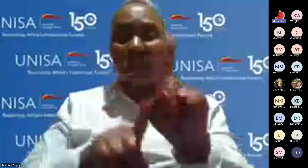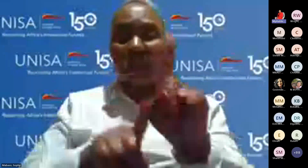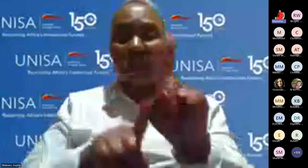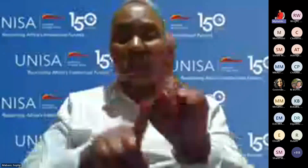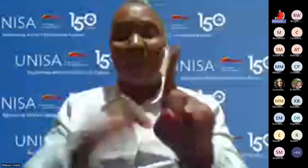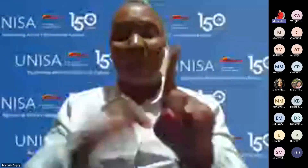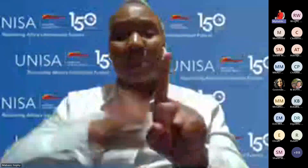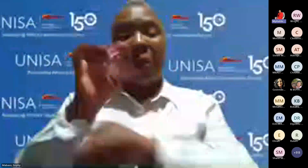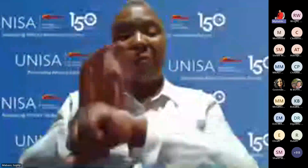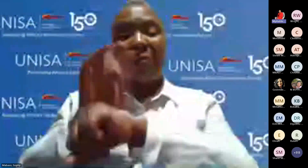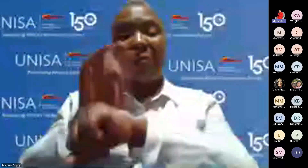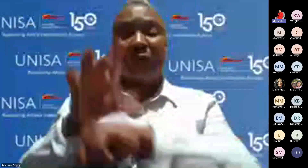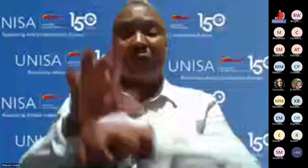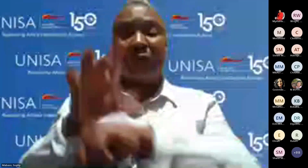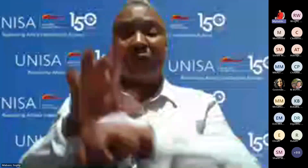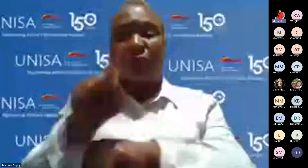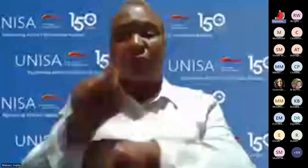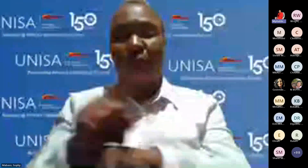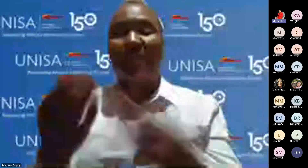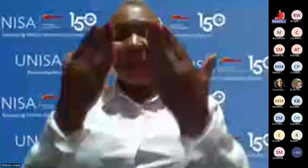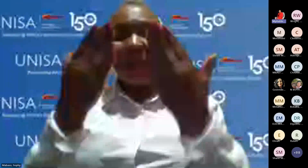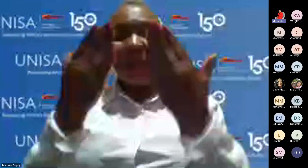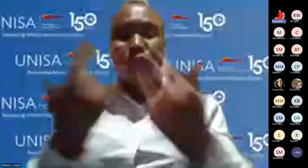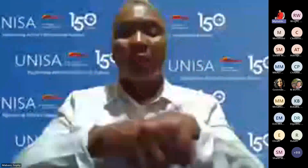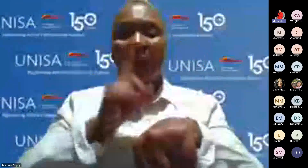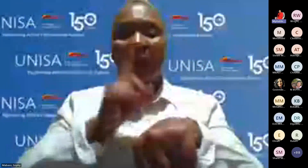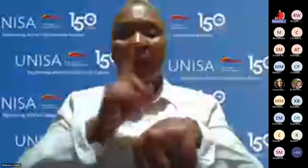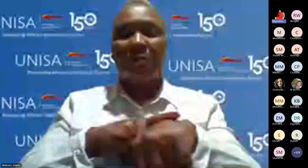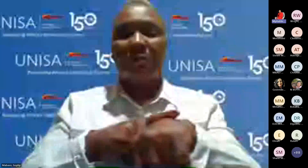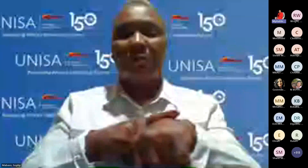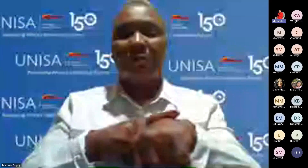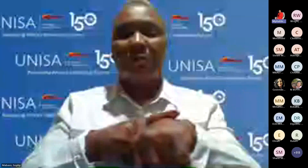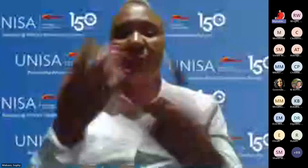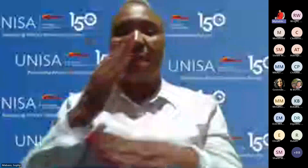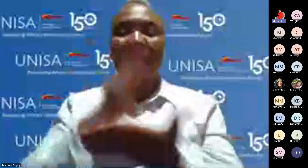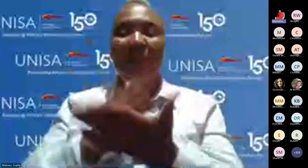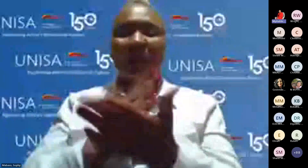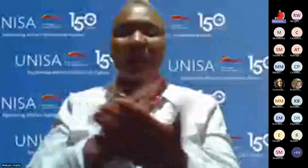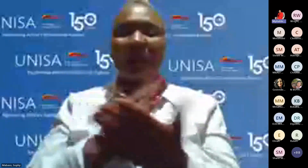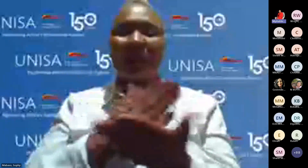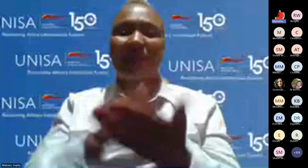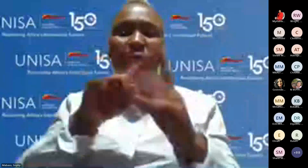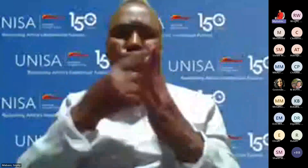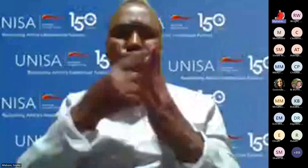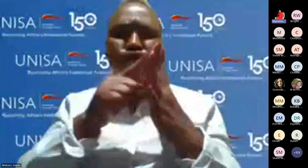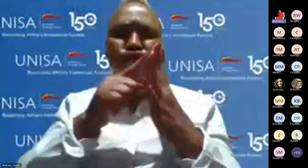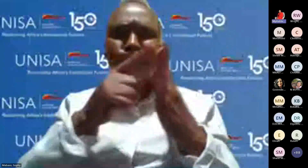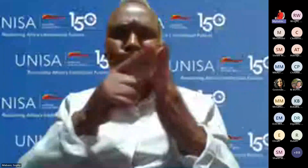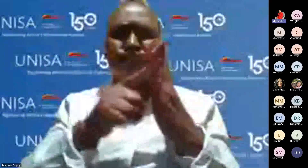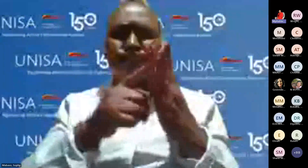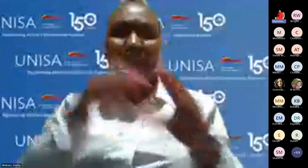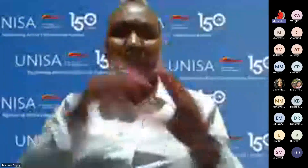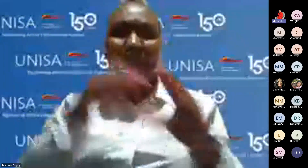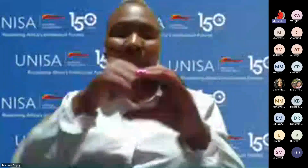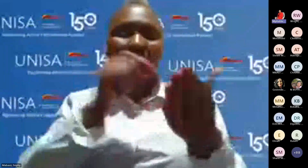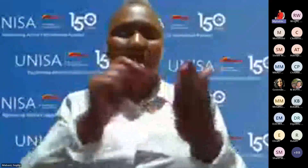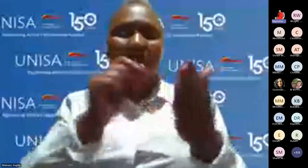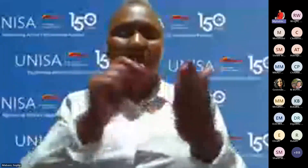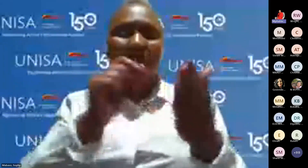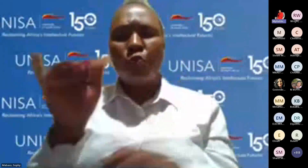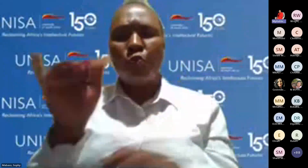study the material on time, make some pointers in the text that which ones are you gonna